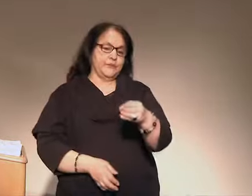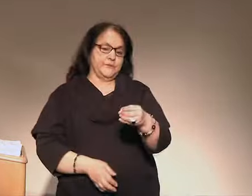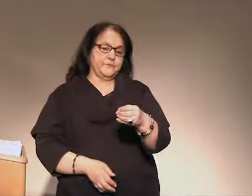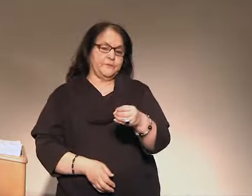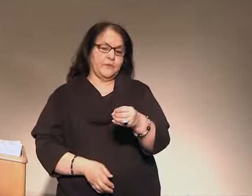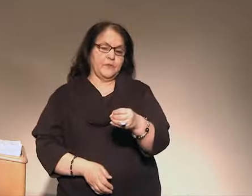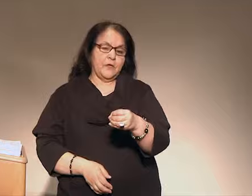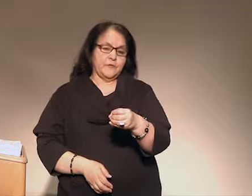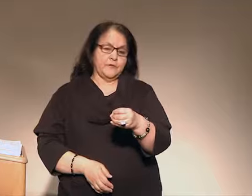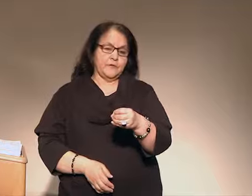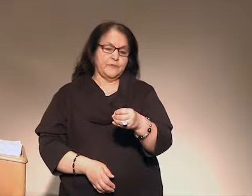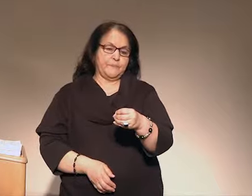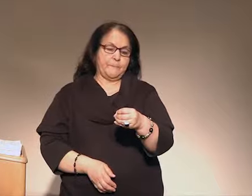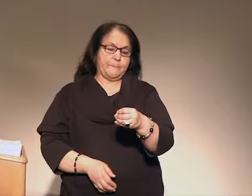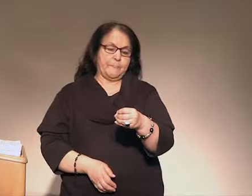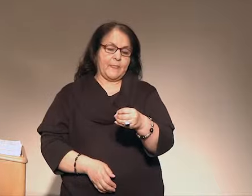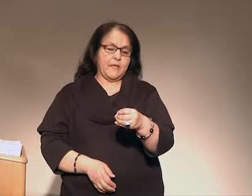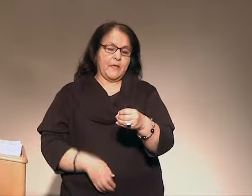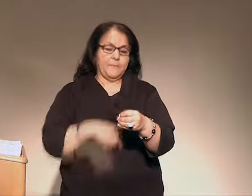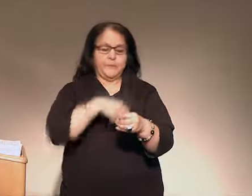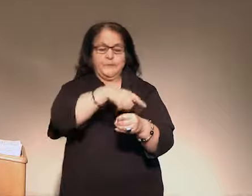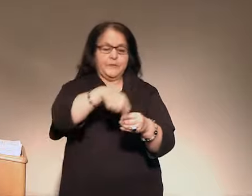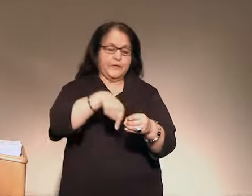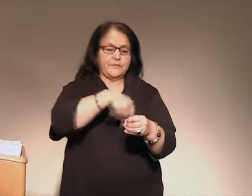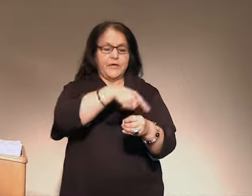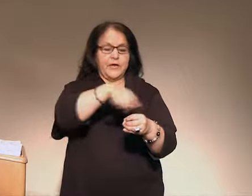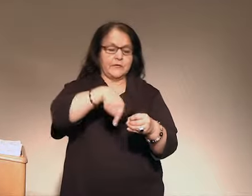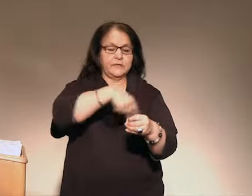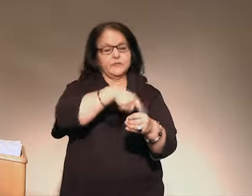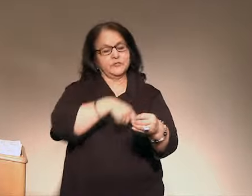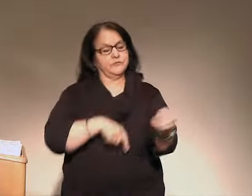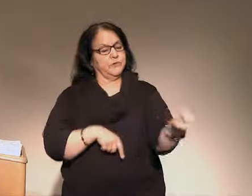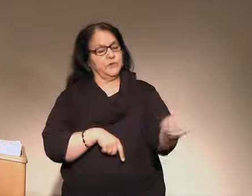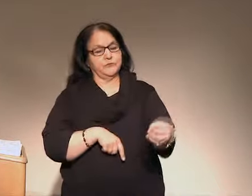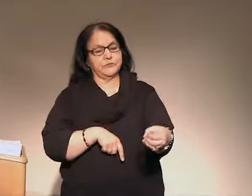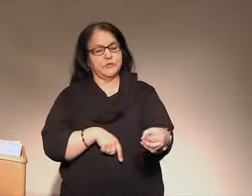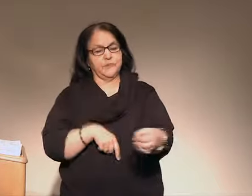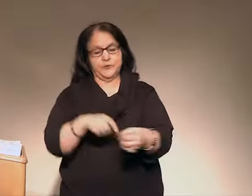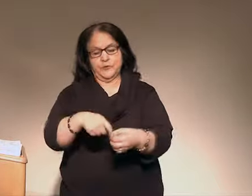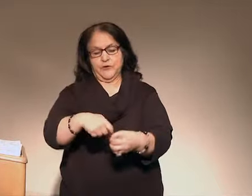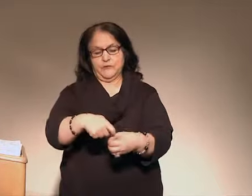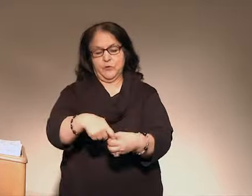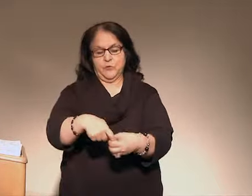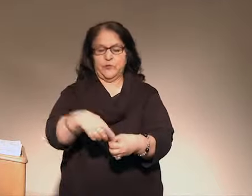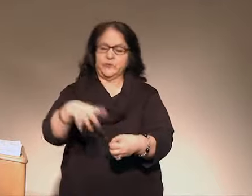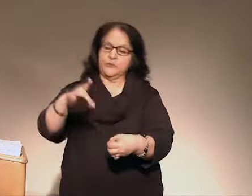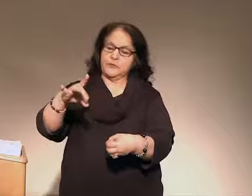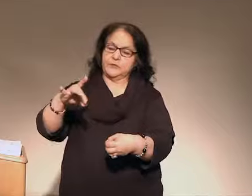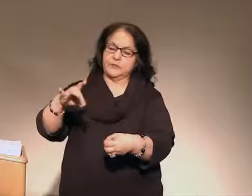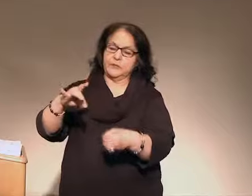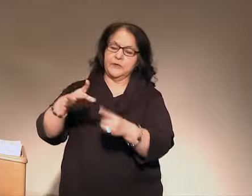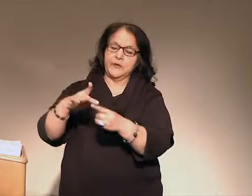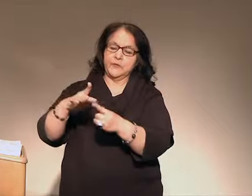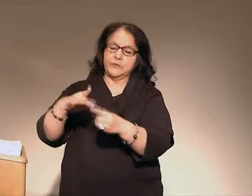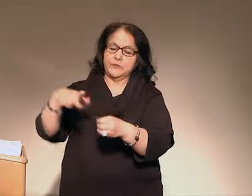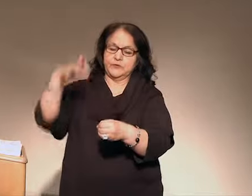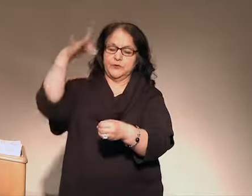soda. The left hand is closed up, but you have a little hole right here in the middle, and then with the middle finger